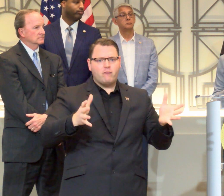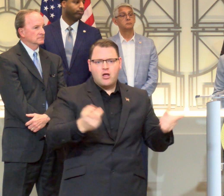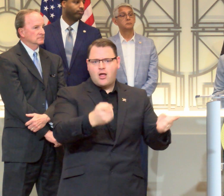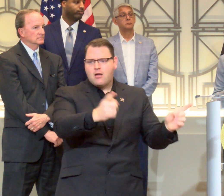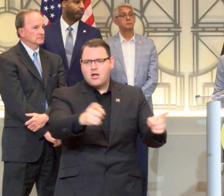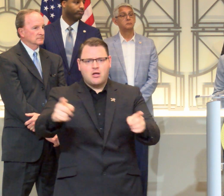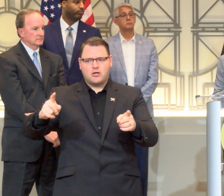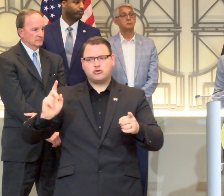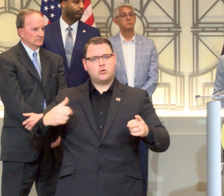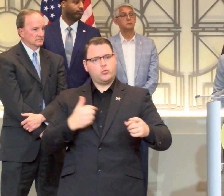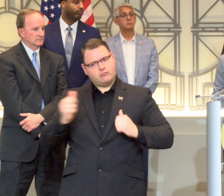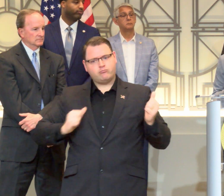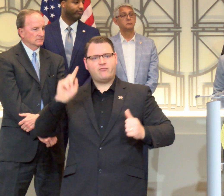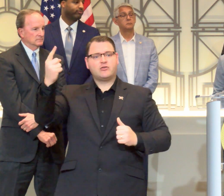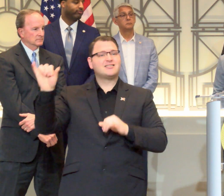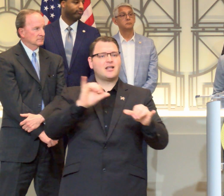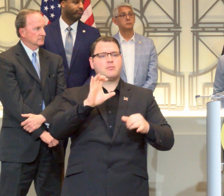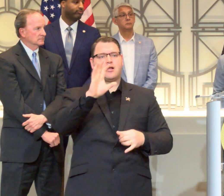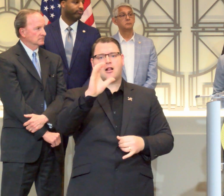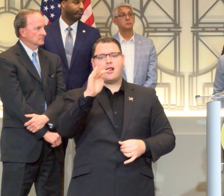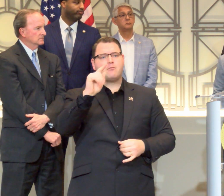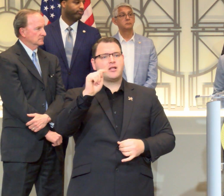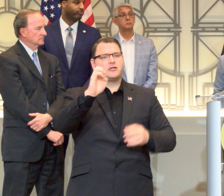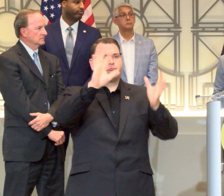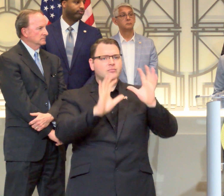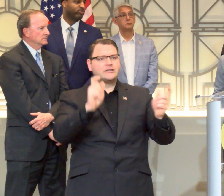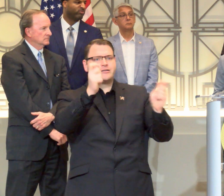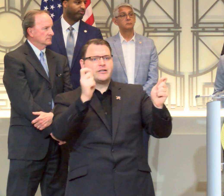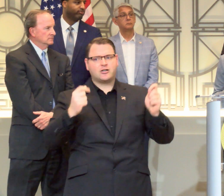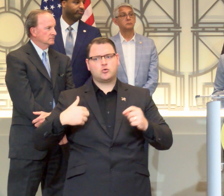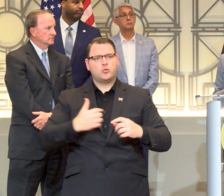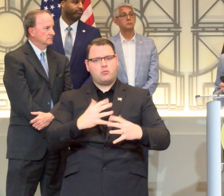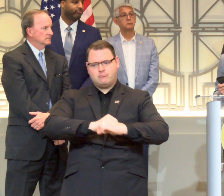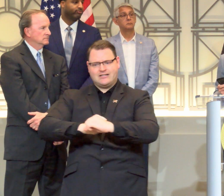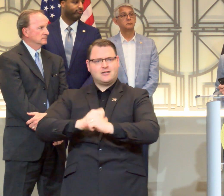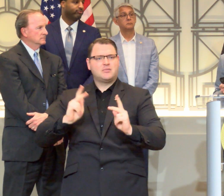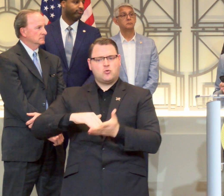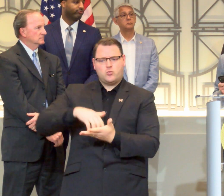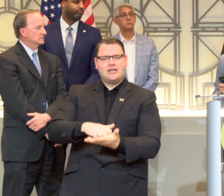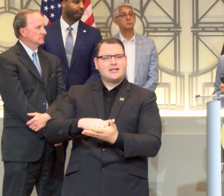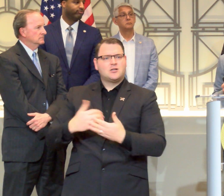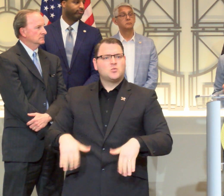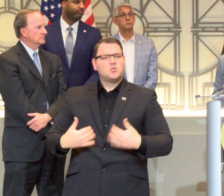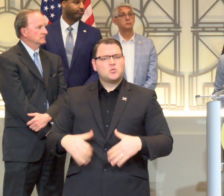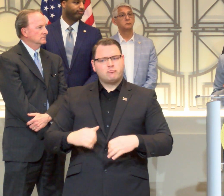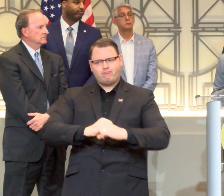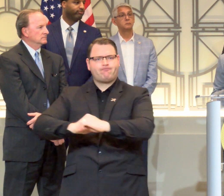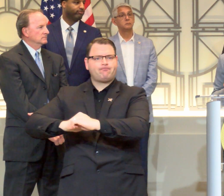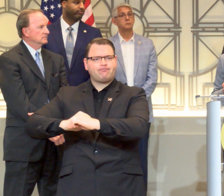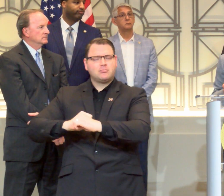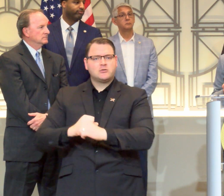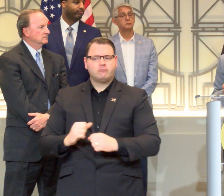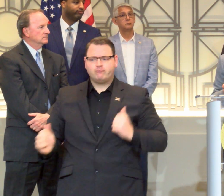like we lead climate action to protect the weakest and most vulnerable among us. I've heard people up here today say that,